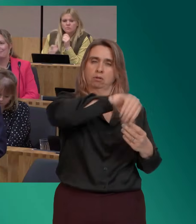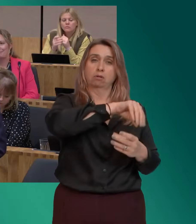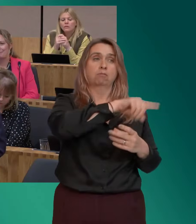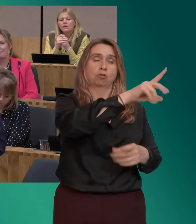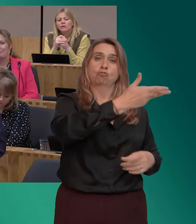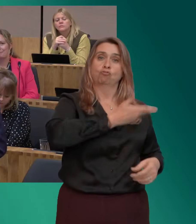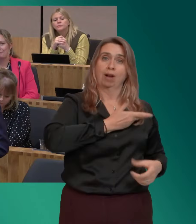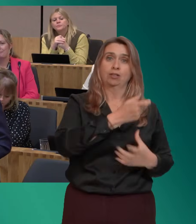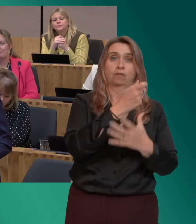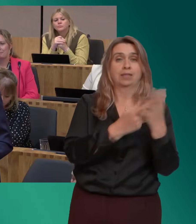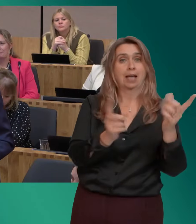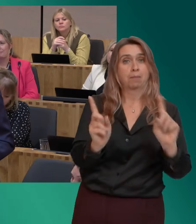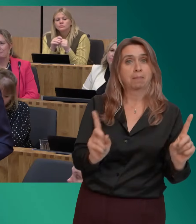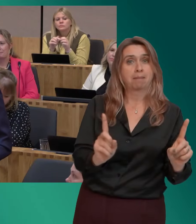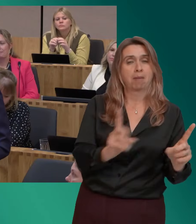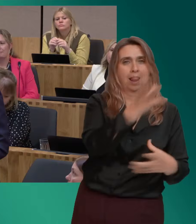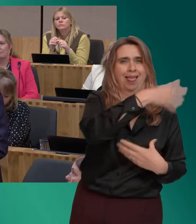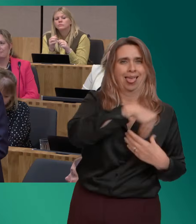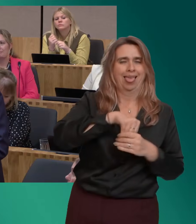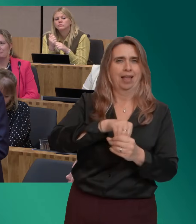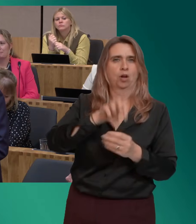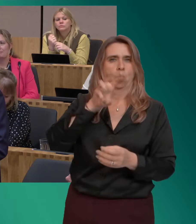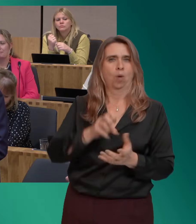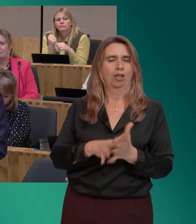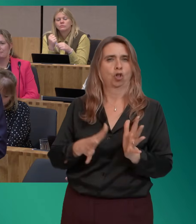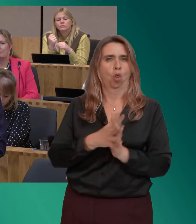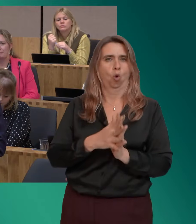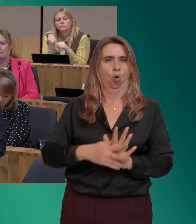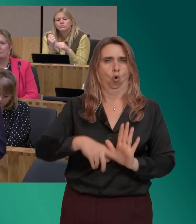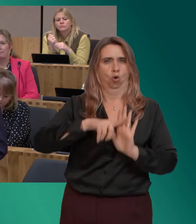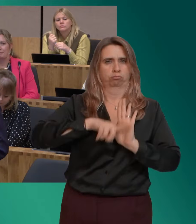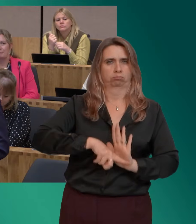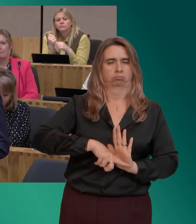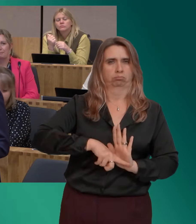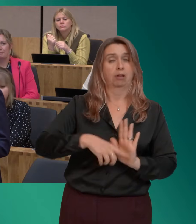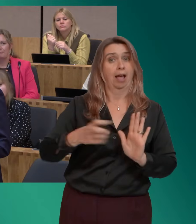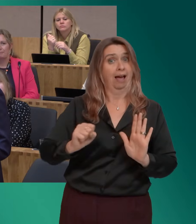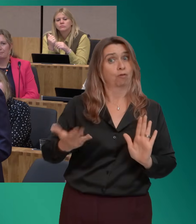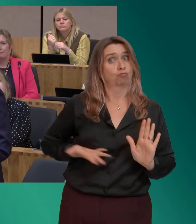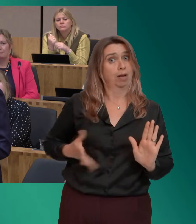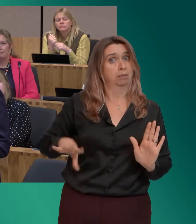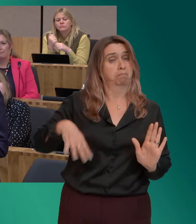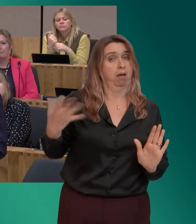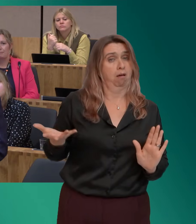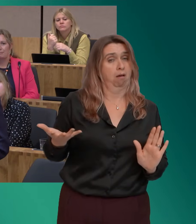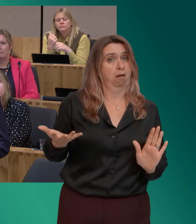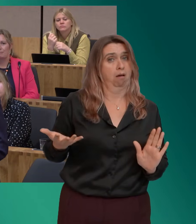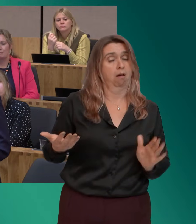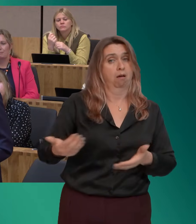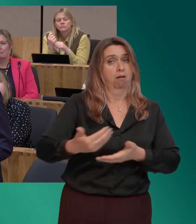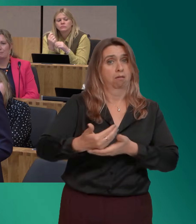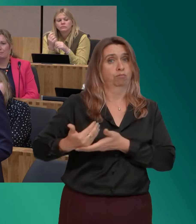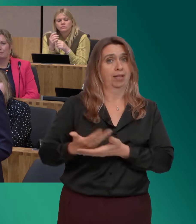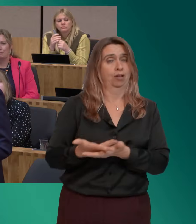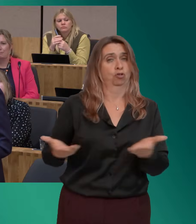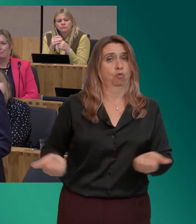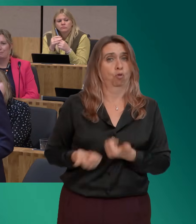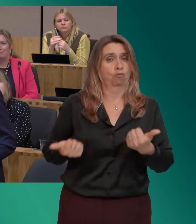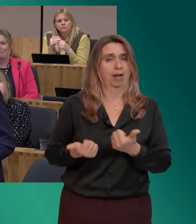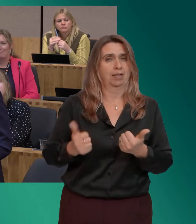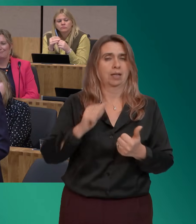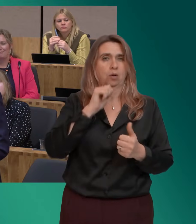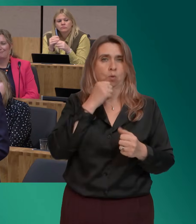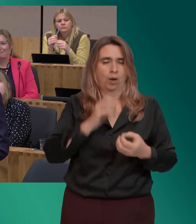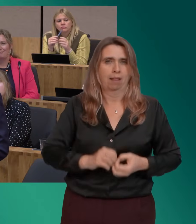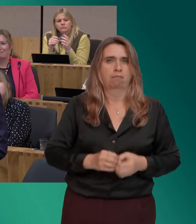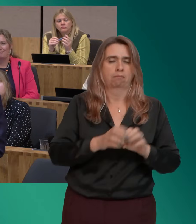Rights of Disabled People, into Welsh law. This will build on existing rights and protections and embed international standards in the